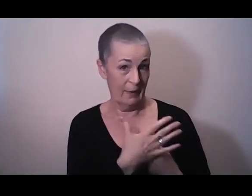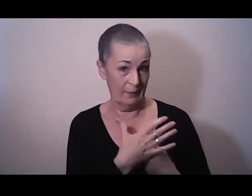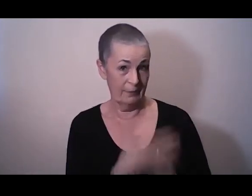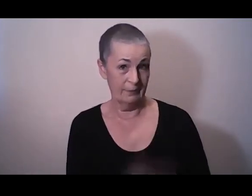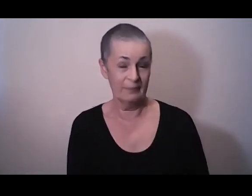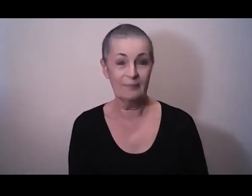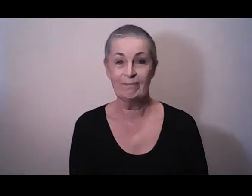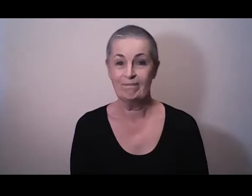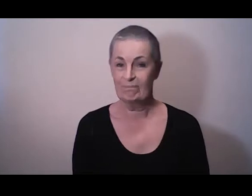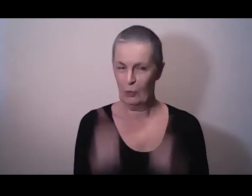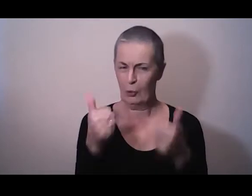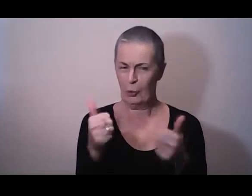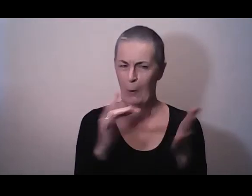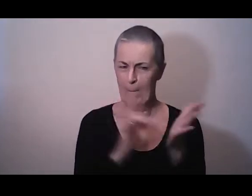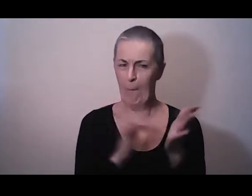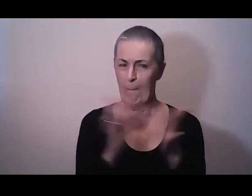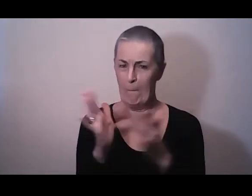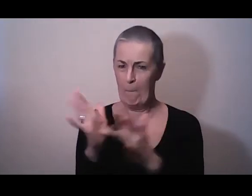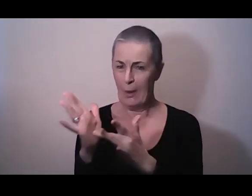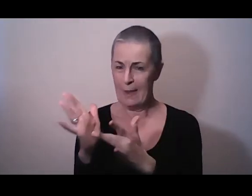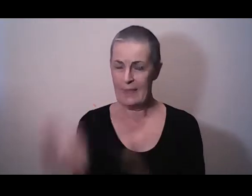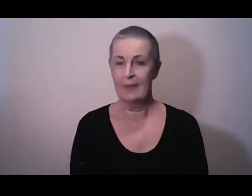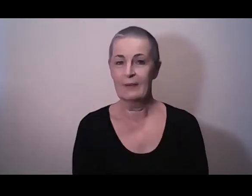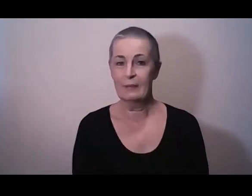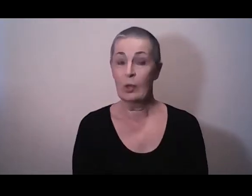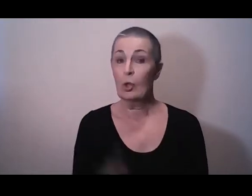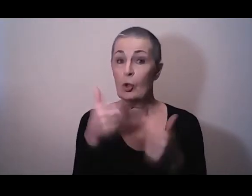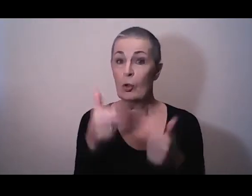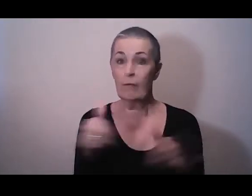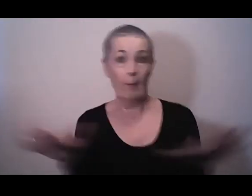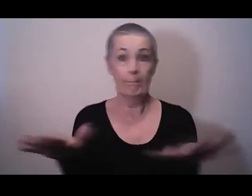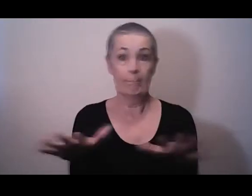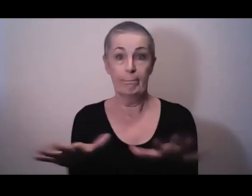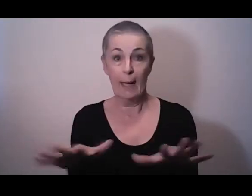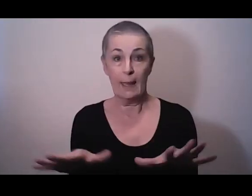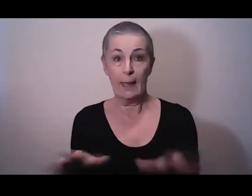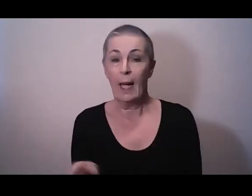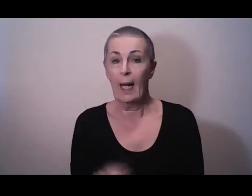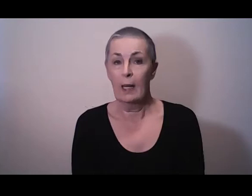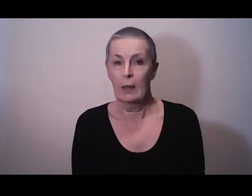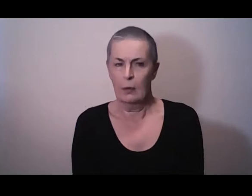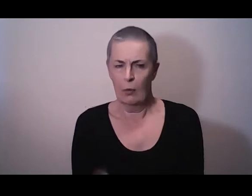Those are good points for panic attacks and anxiety.